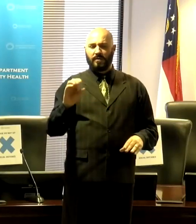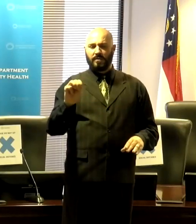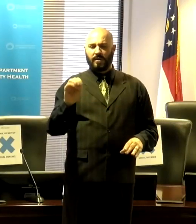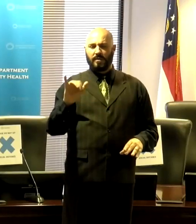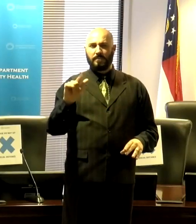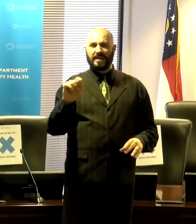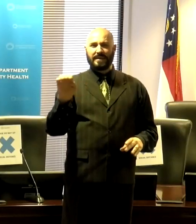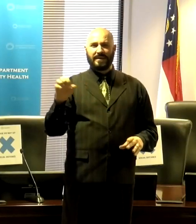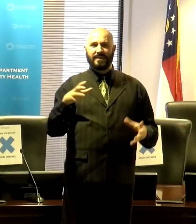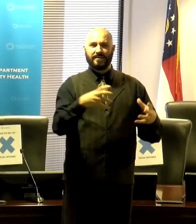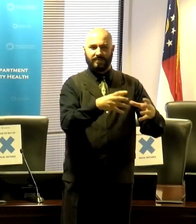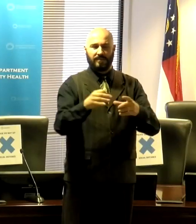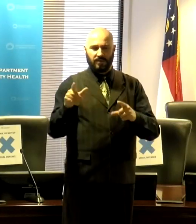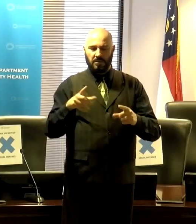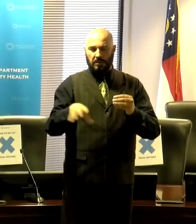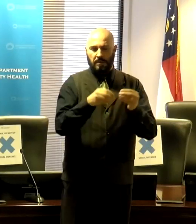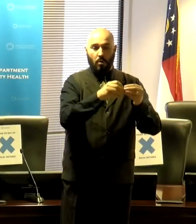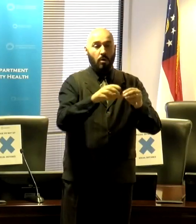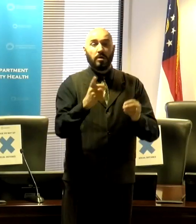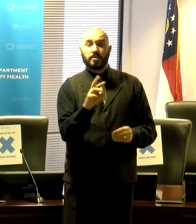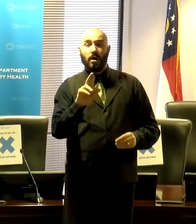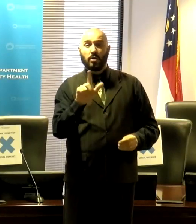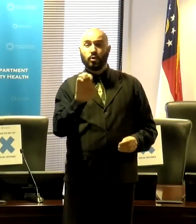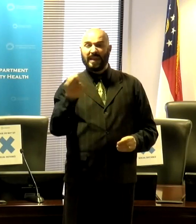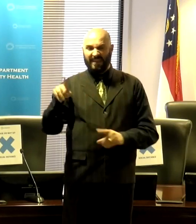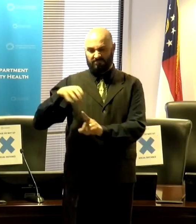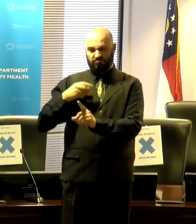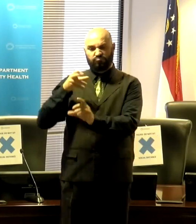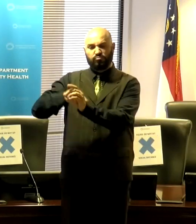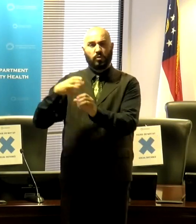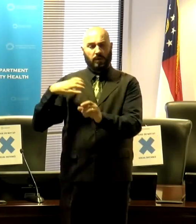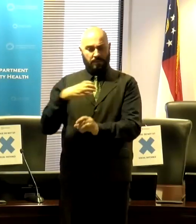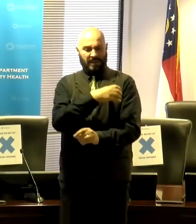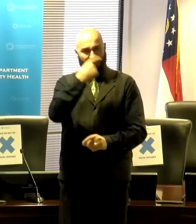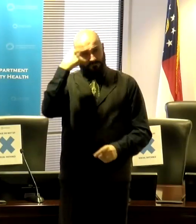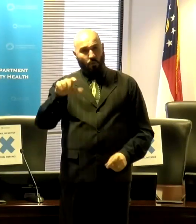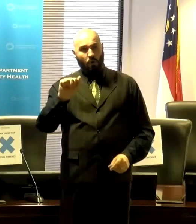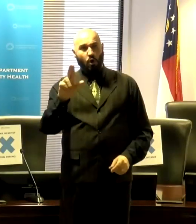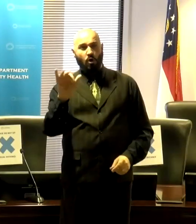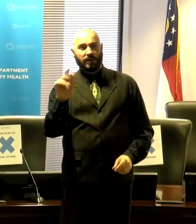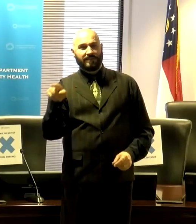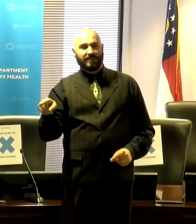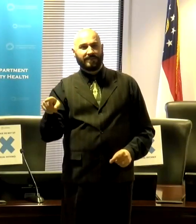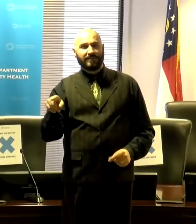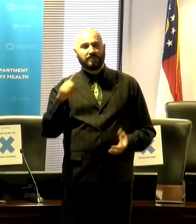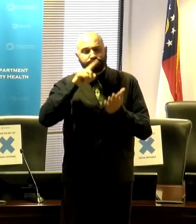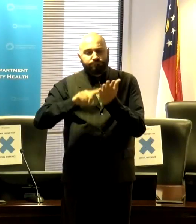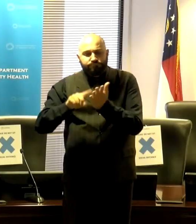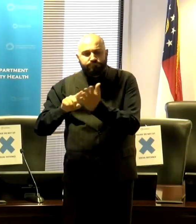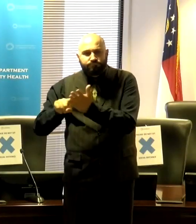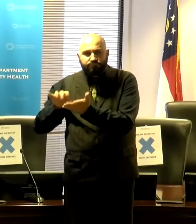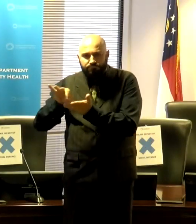the appointment to the audit committee that's chaired by Mr. Childers. And